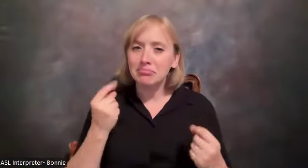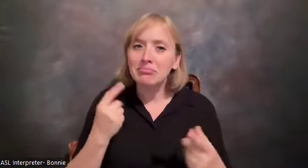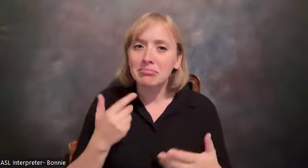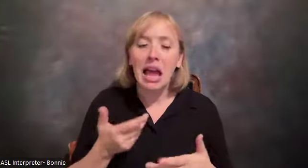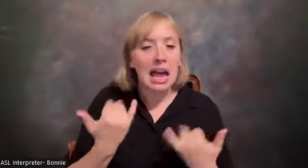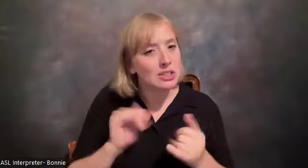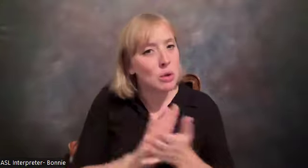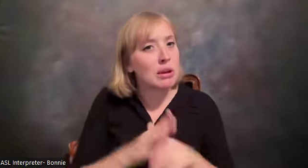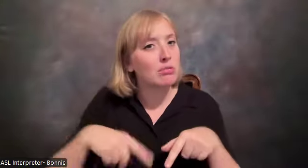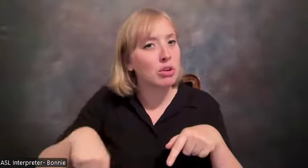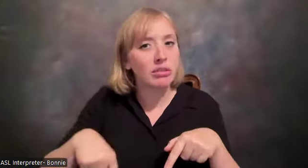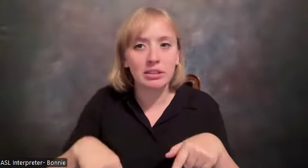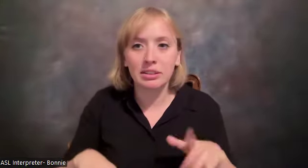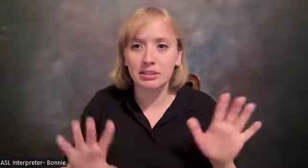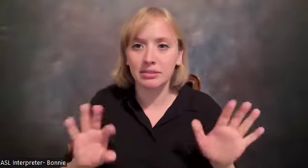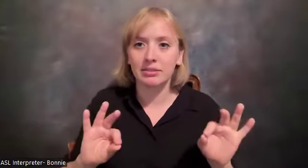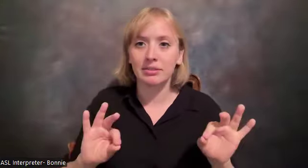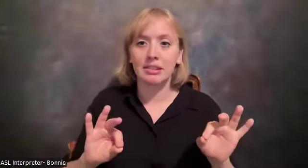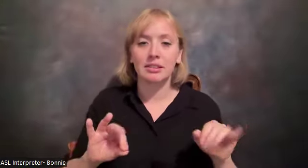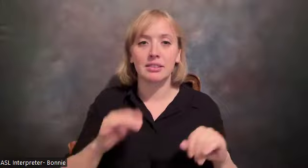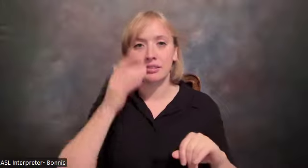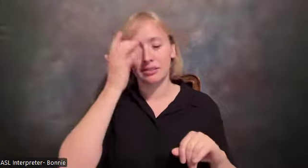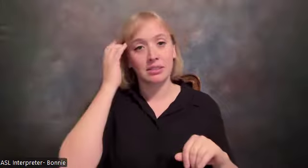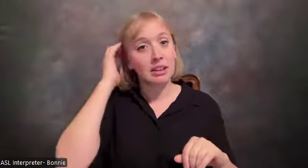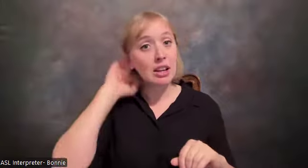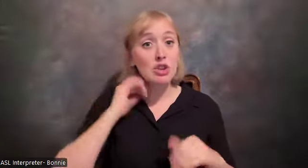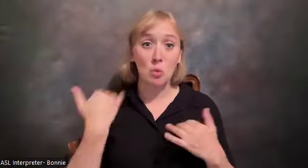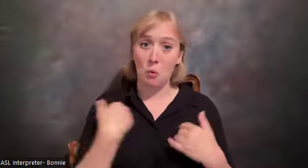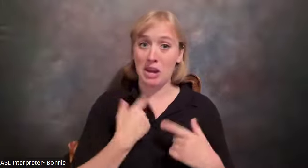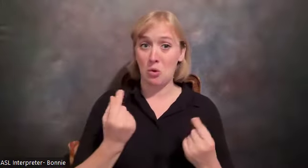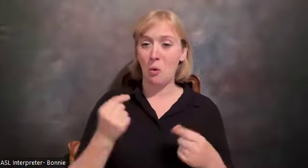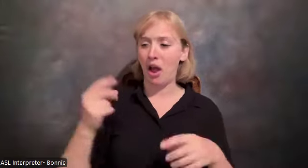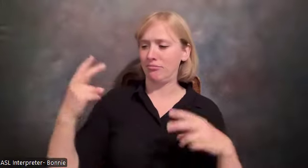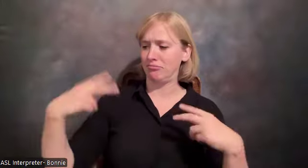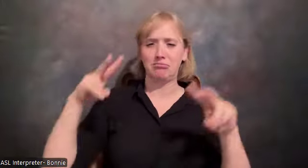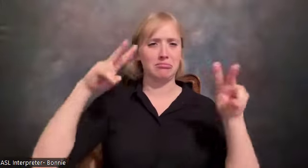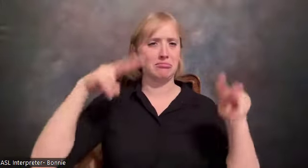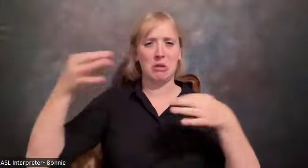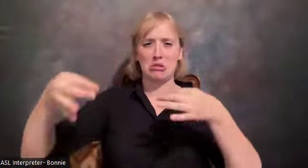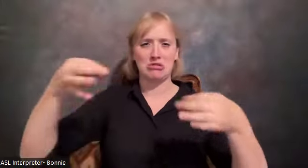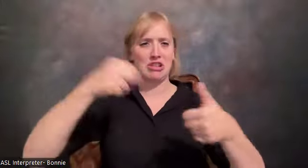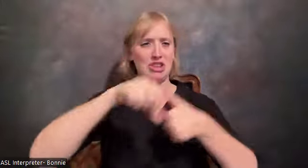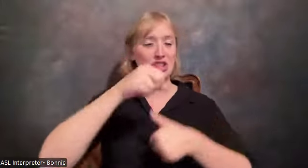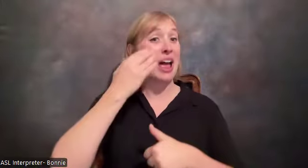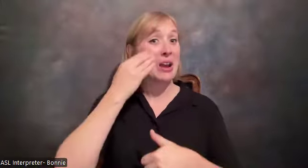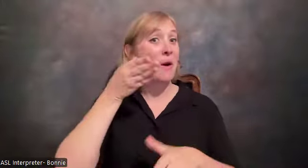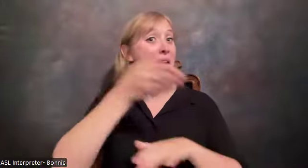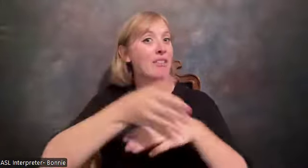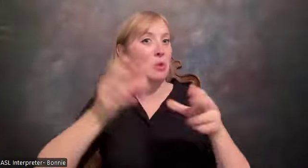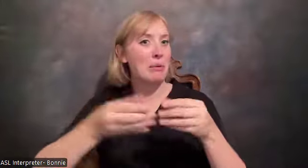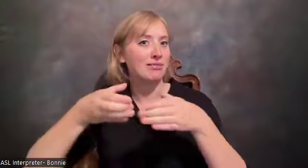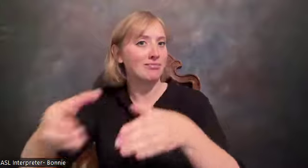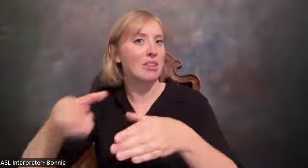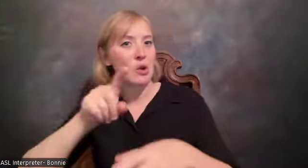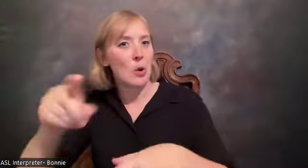it. No doubt about it. And why? Because we all judge each other. I guarantee you at dinner, you guys will be discussing what you agree with